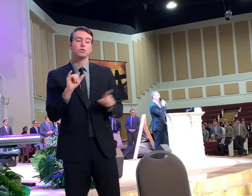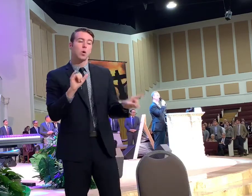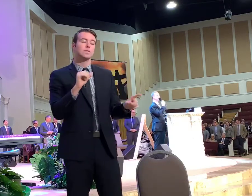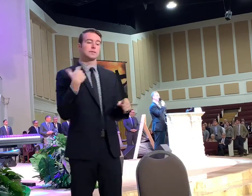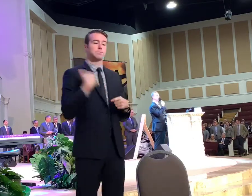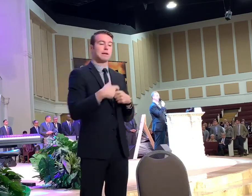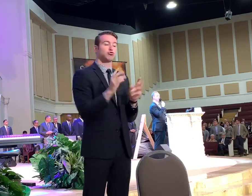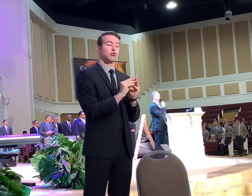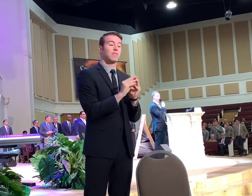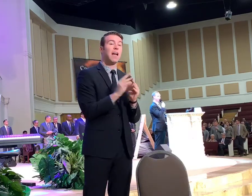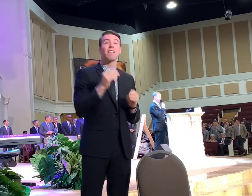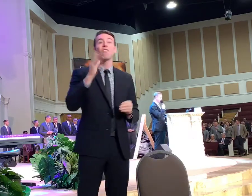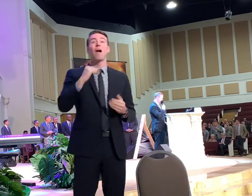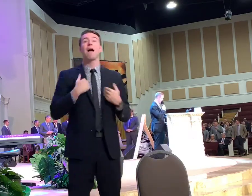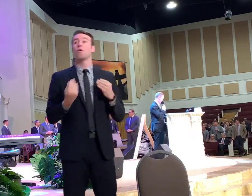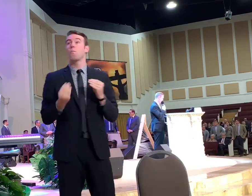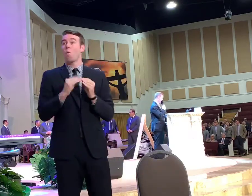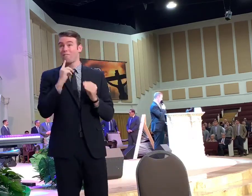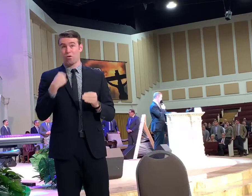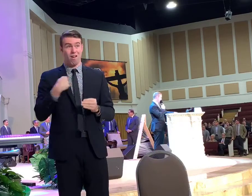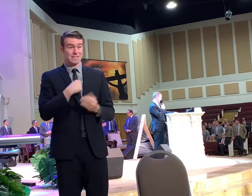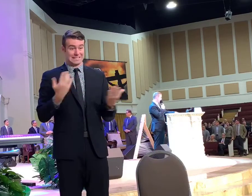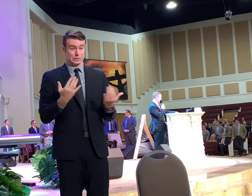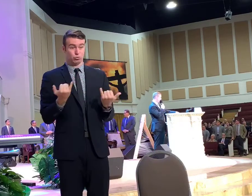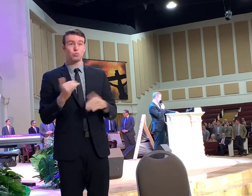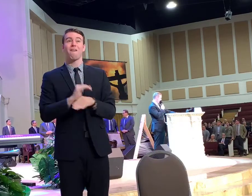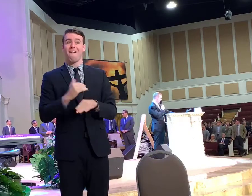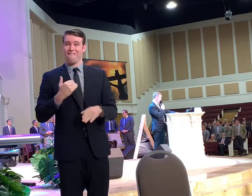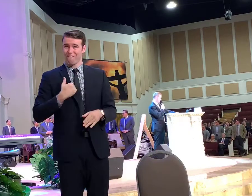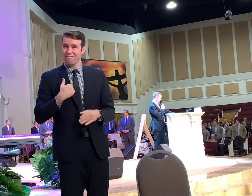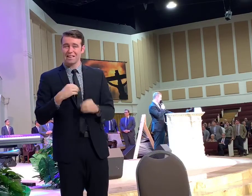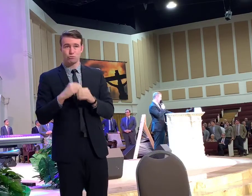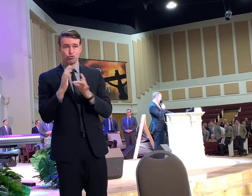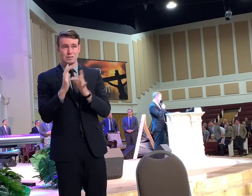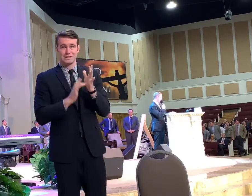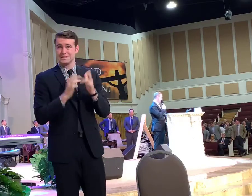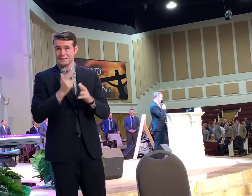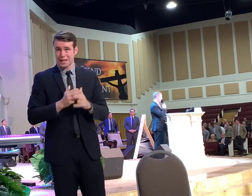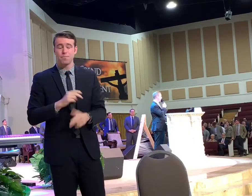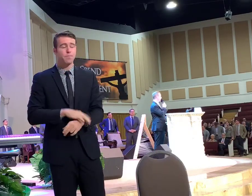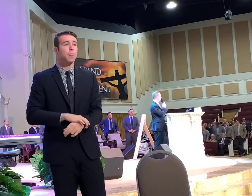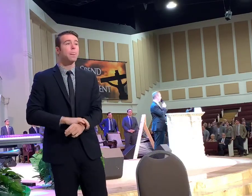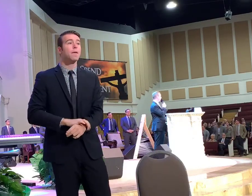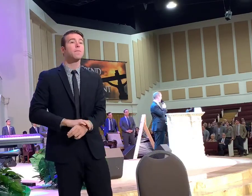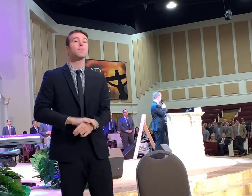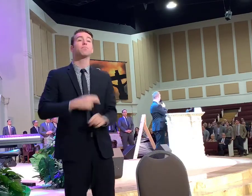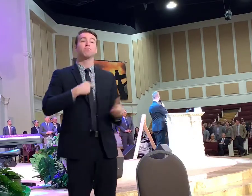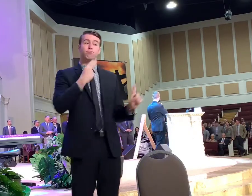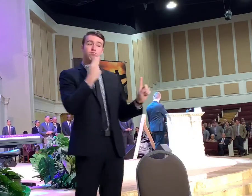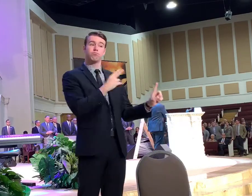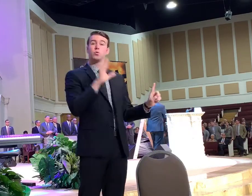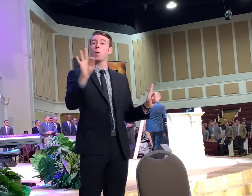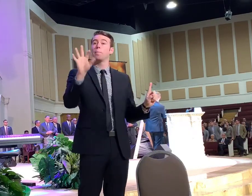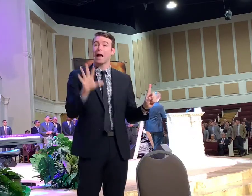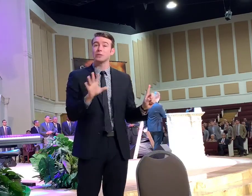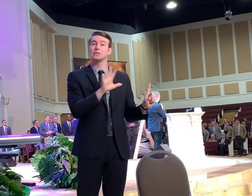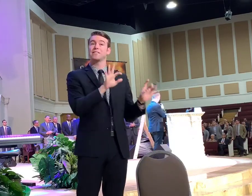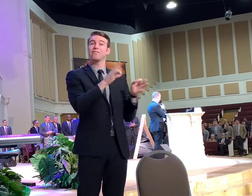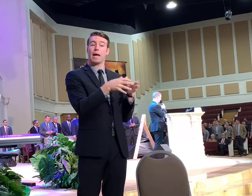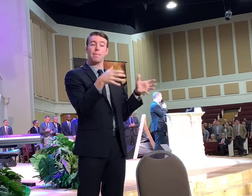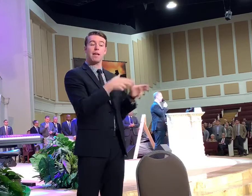service. And I believe God's got more for us here tonight. In Jesus' name, I want to give honor to your pastor and to his